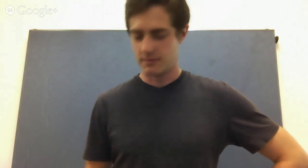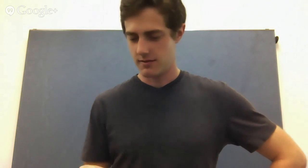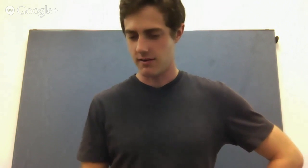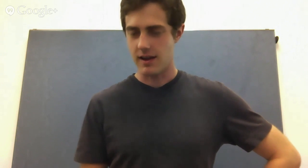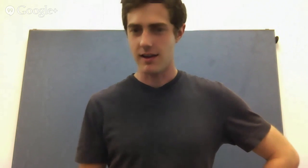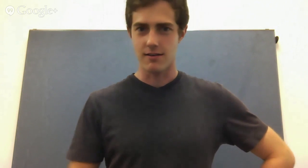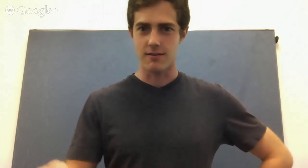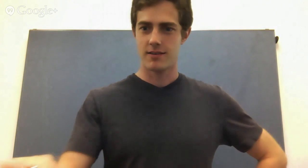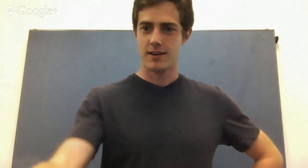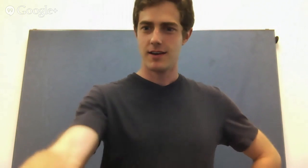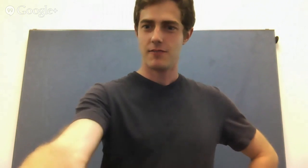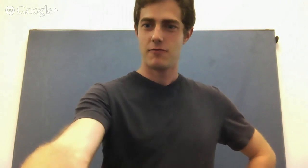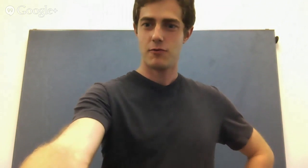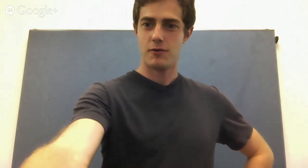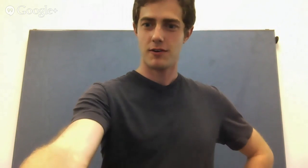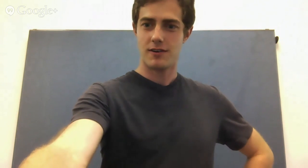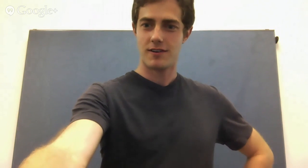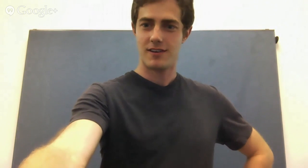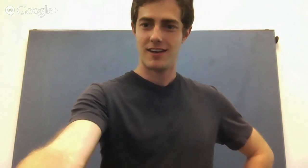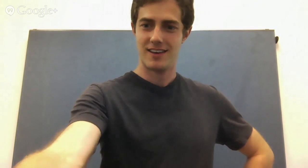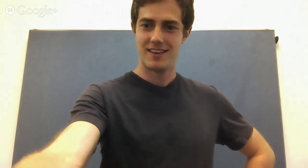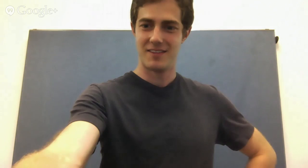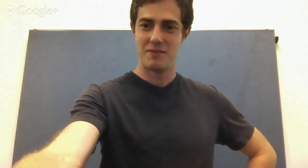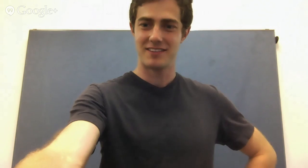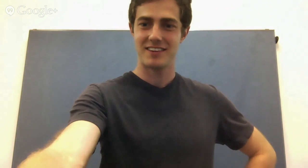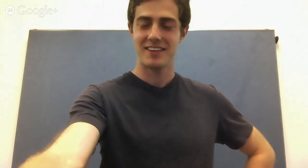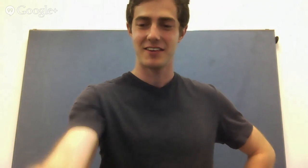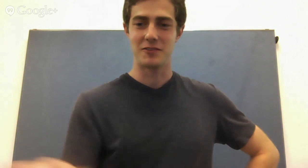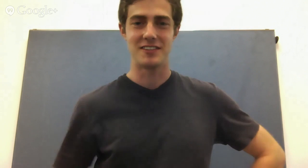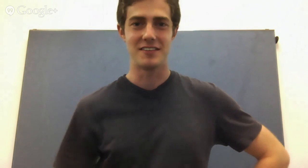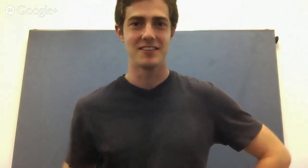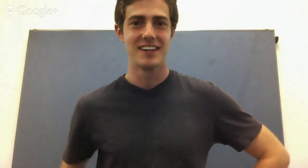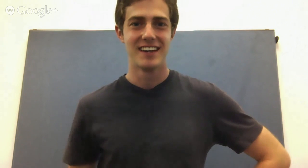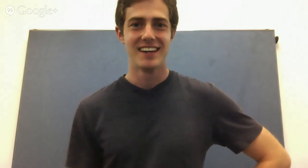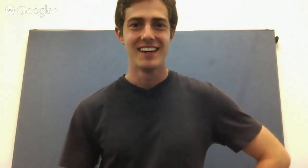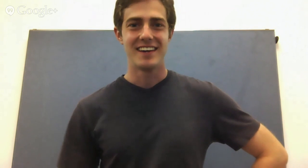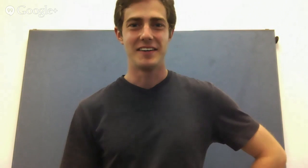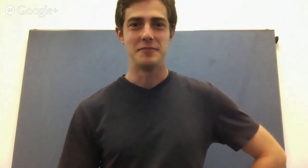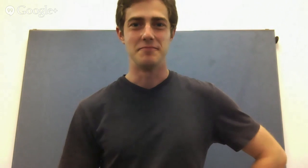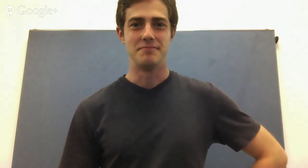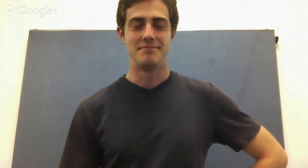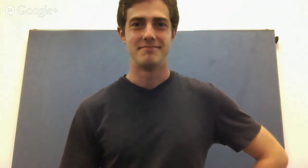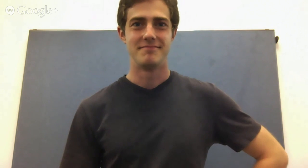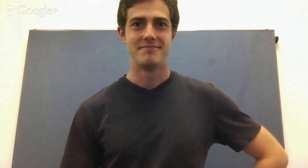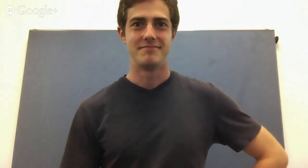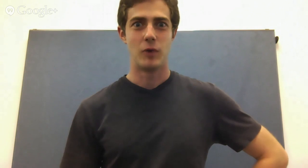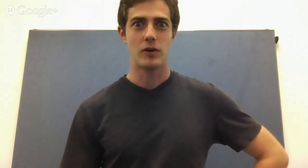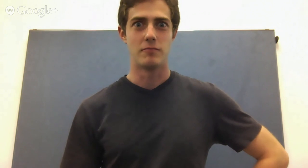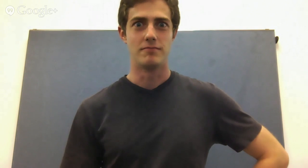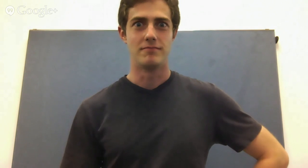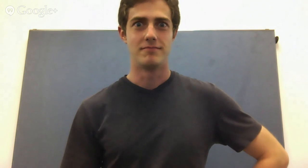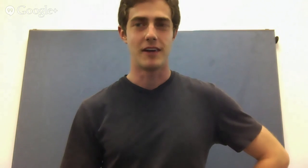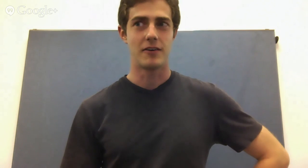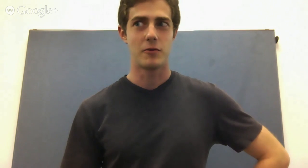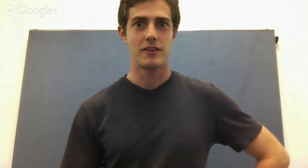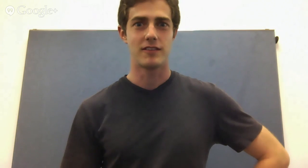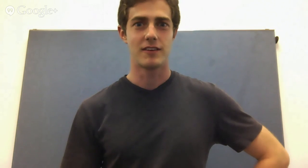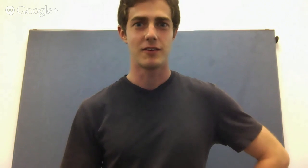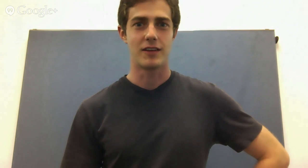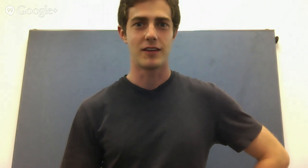on air for my sign language stuff. Um, Welcome. I don't know what this is gonna look like. Bear